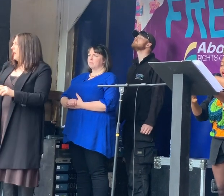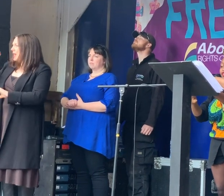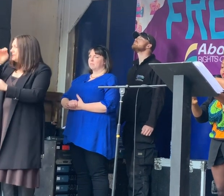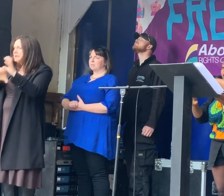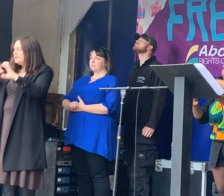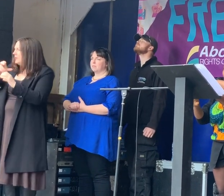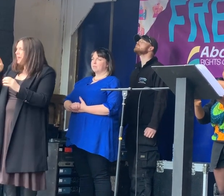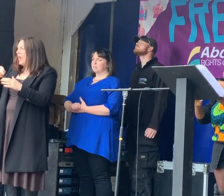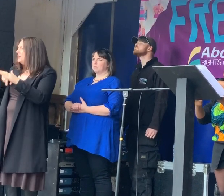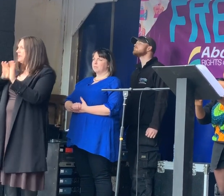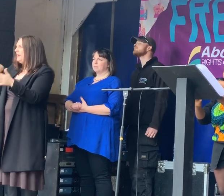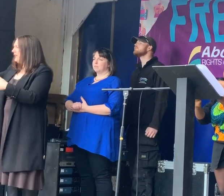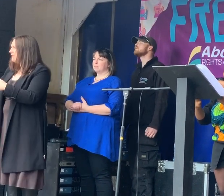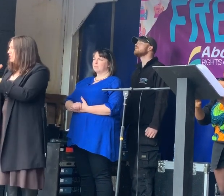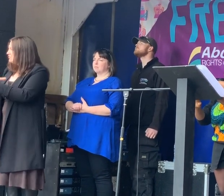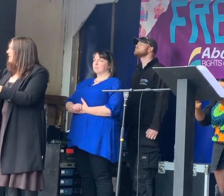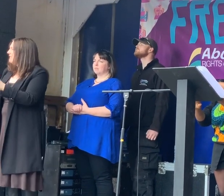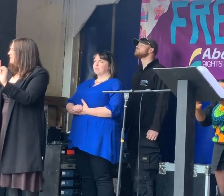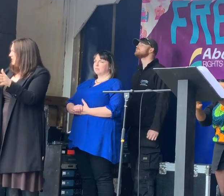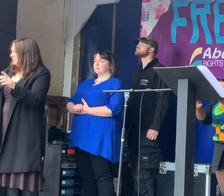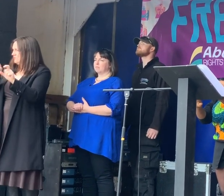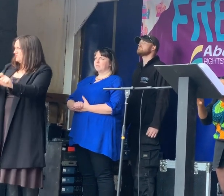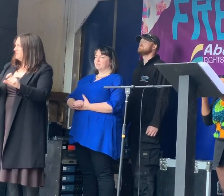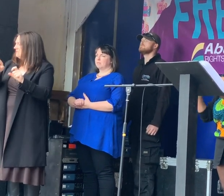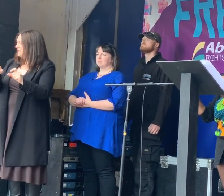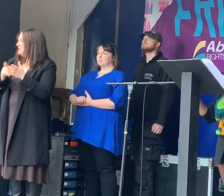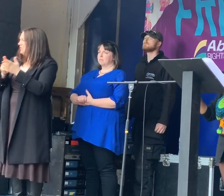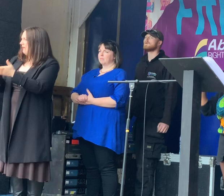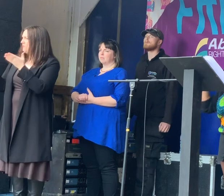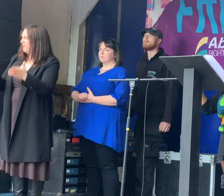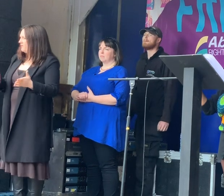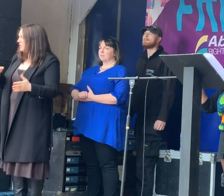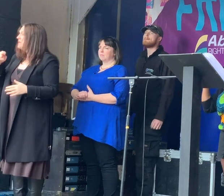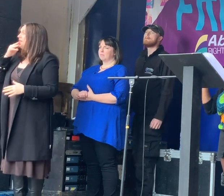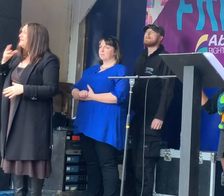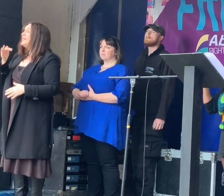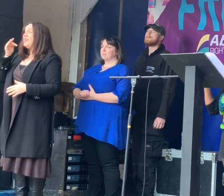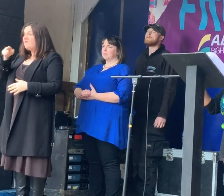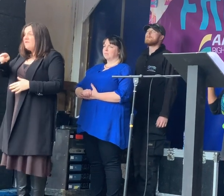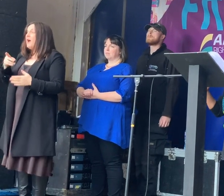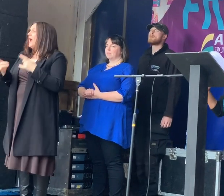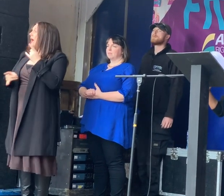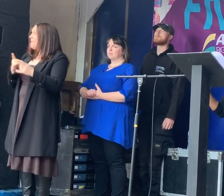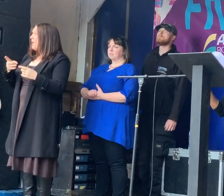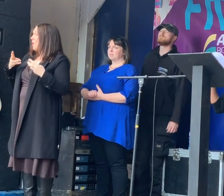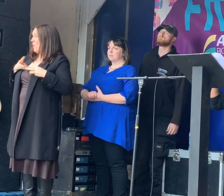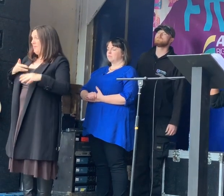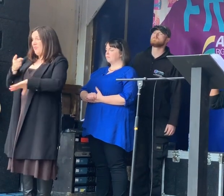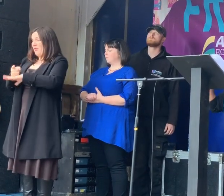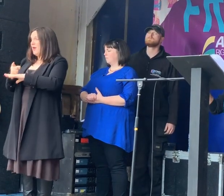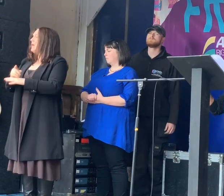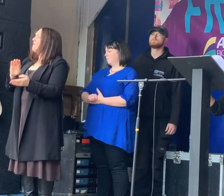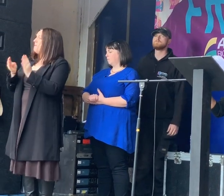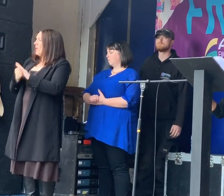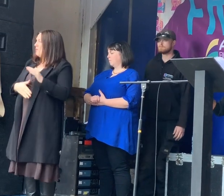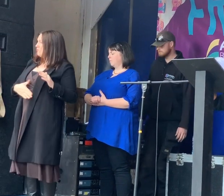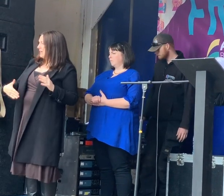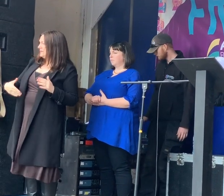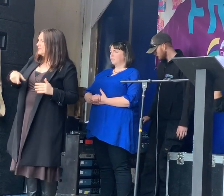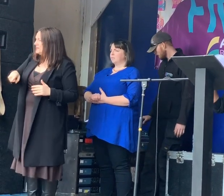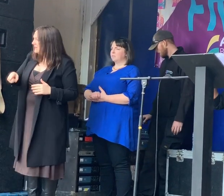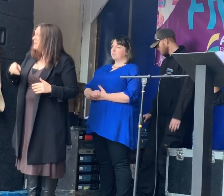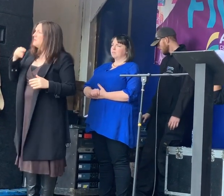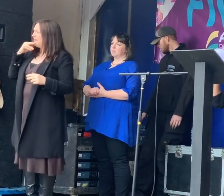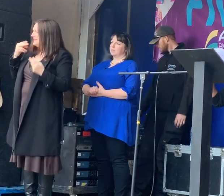this country while in direct provision system. Therefore, if a woman in direct provision system becomes pregnant